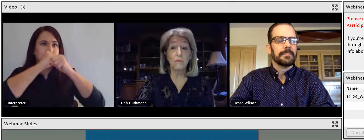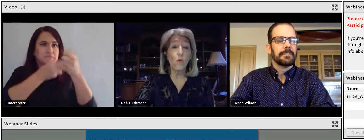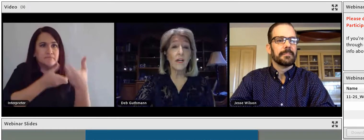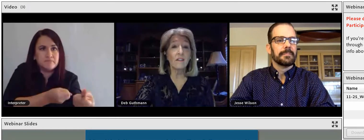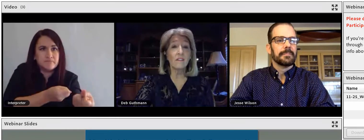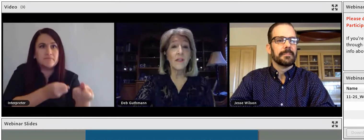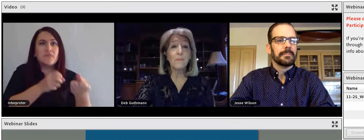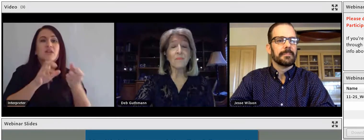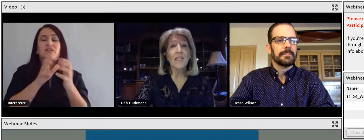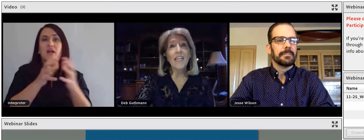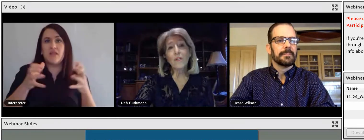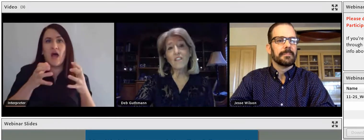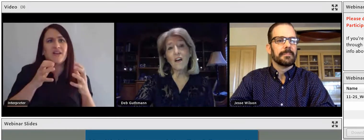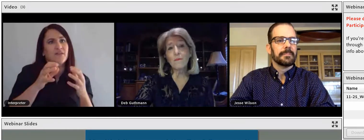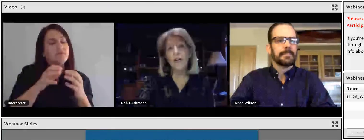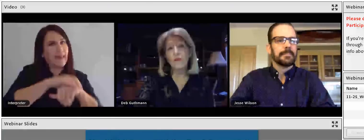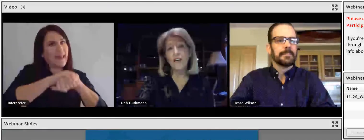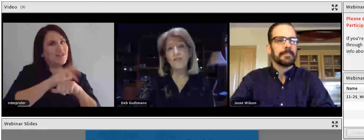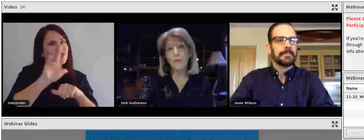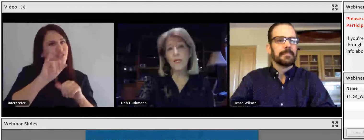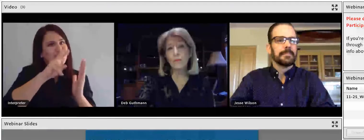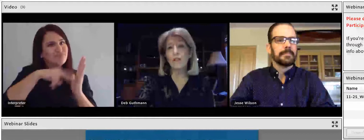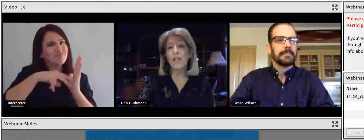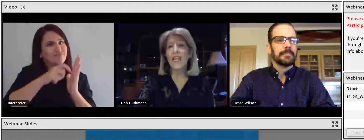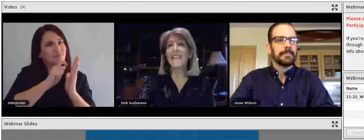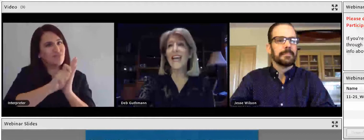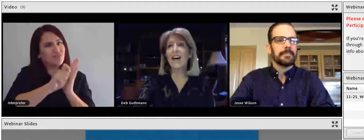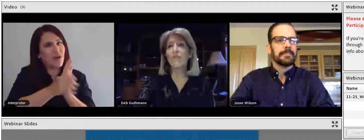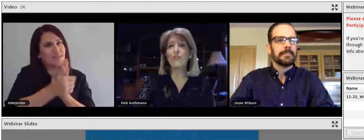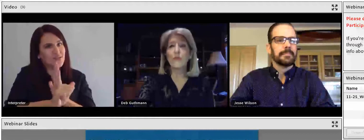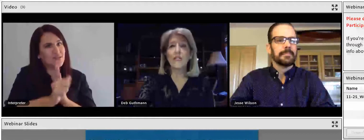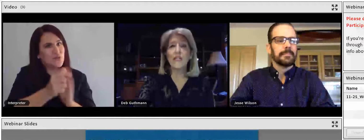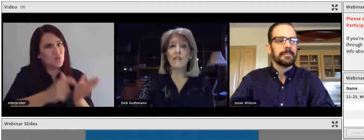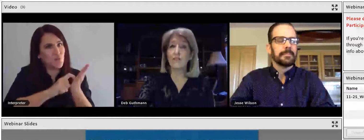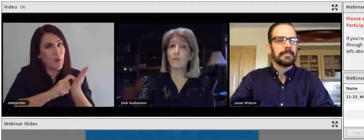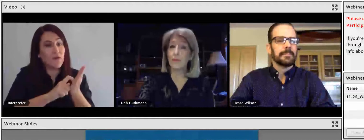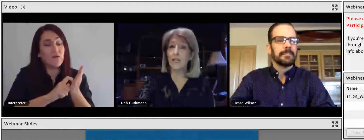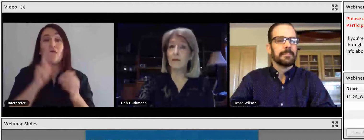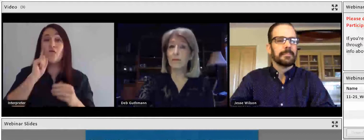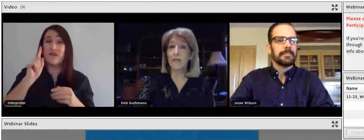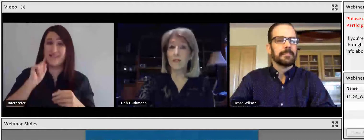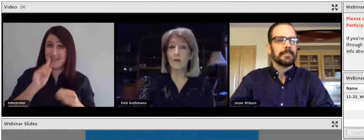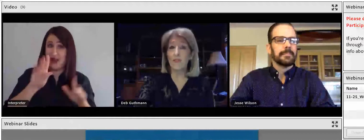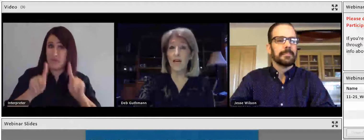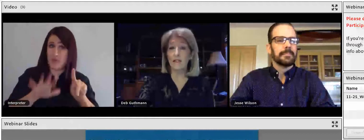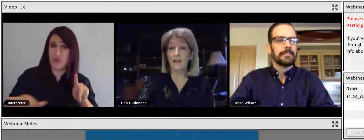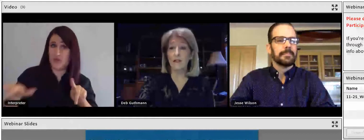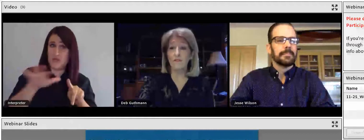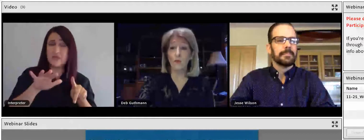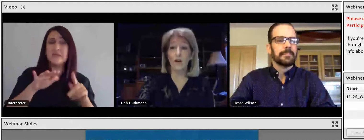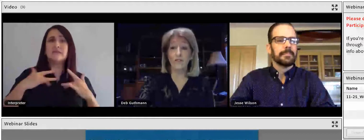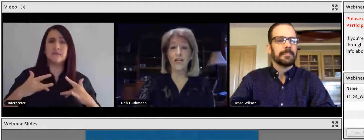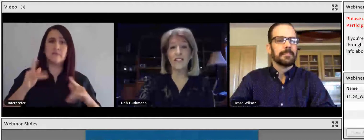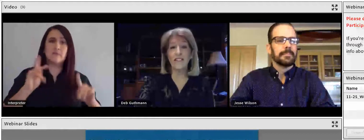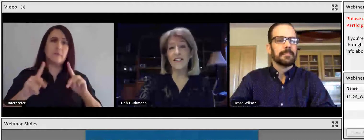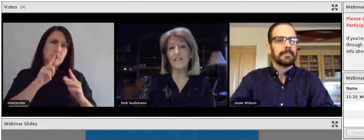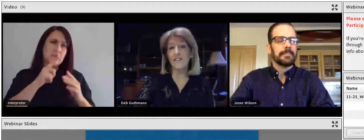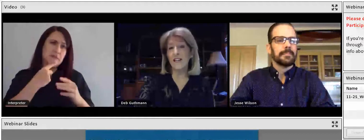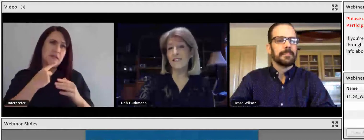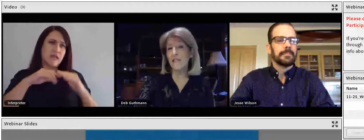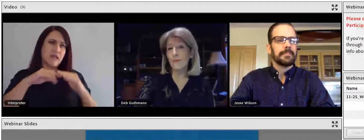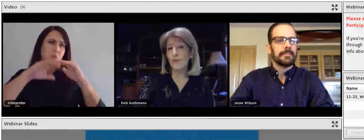that's really required. Now, we talk about with deaf people the average reading level being below that of 12th